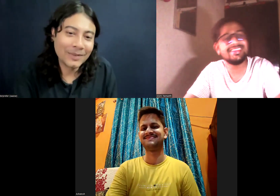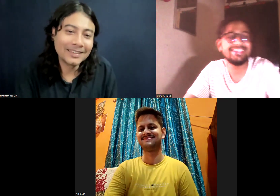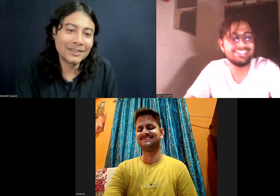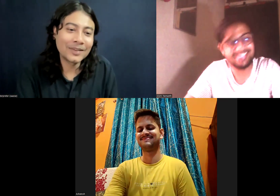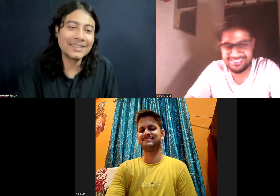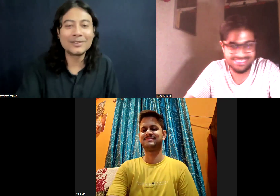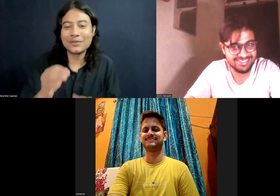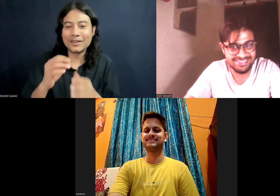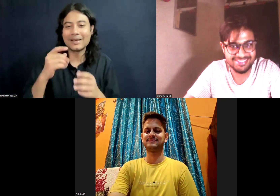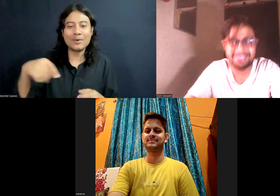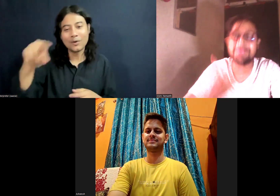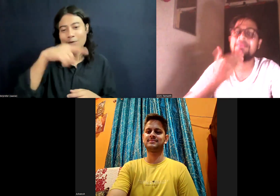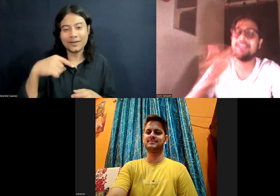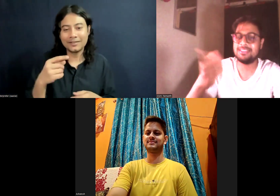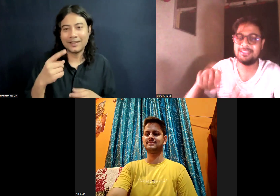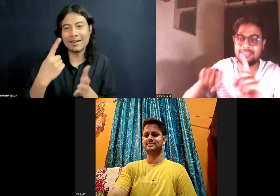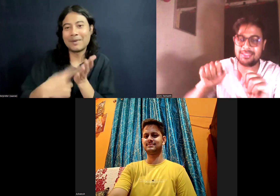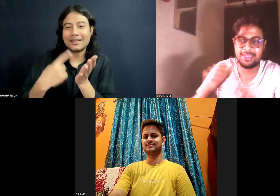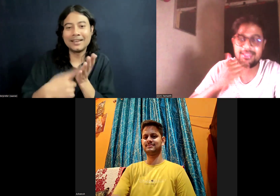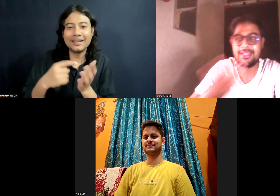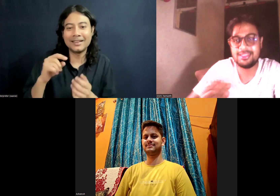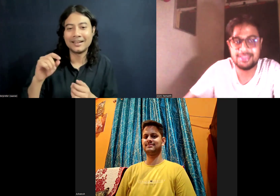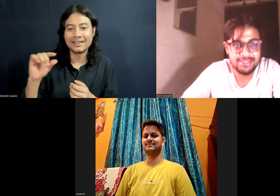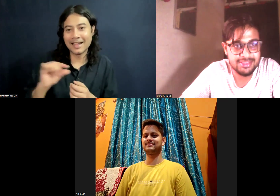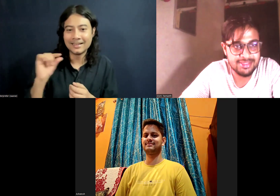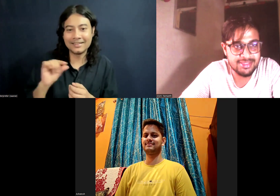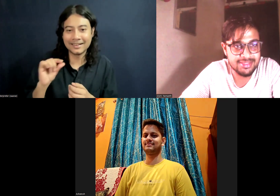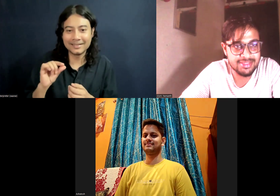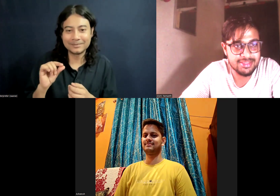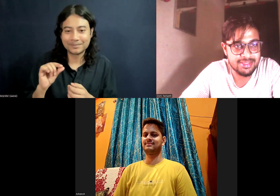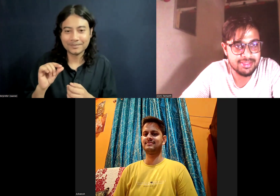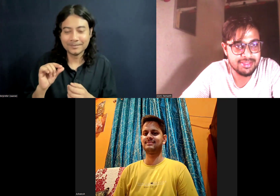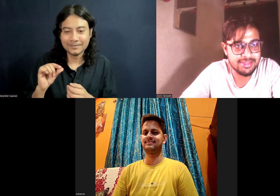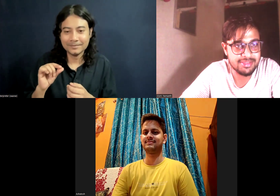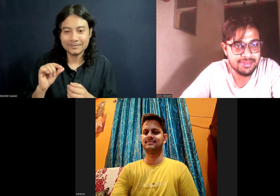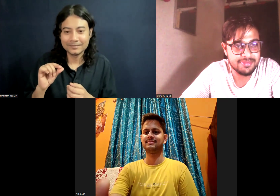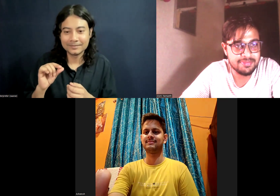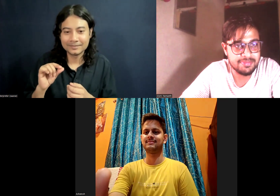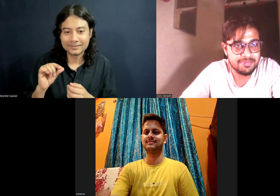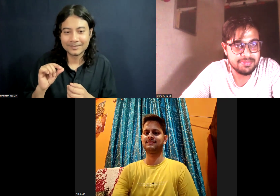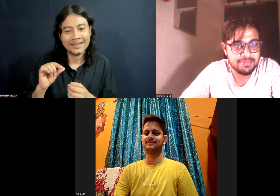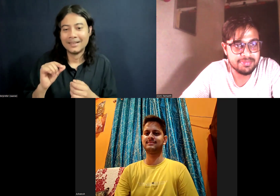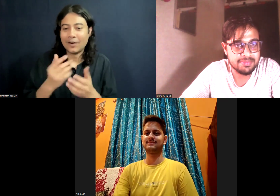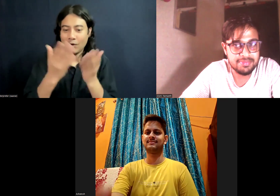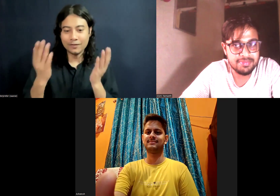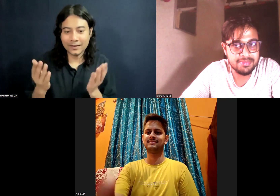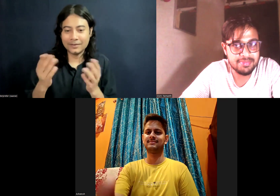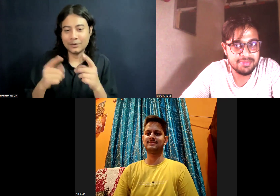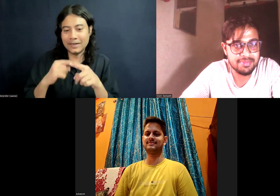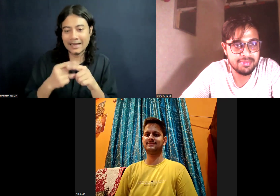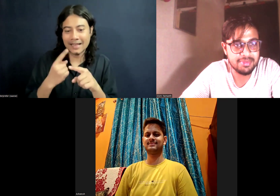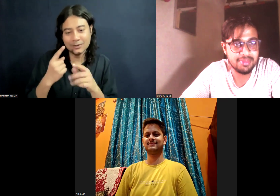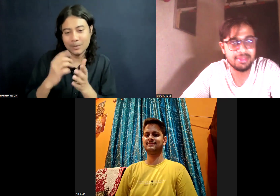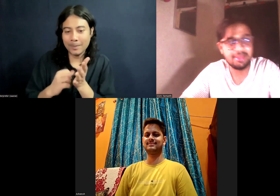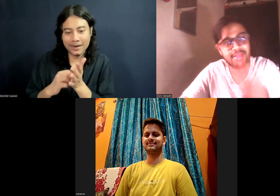Yeah, so Mataji, the question is, so for example, all of us, we get monthly salaries, right? Okay, All of us,